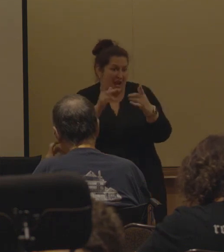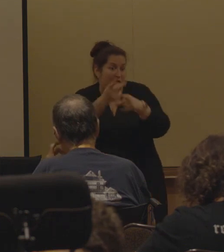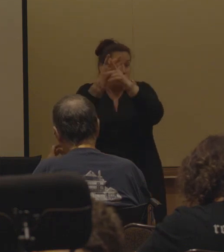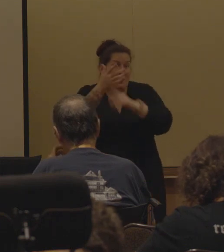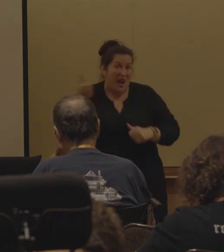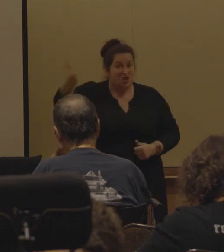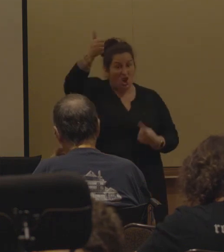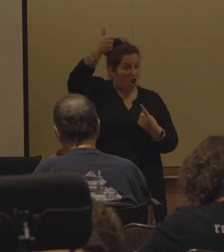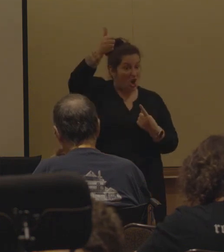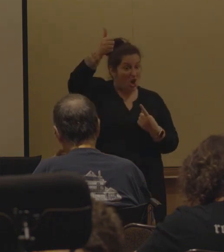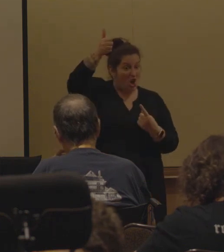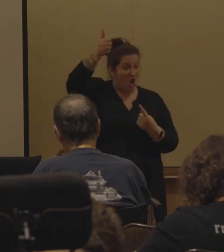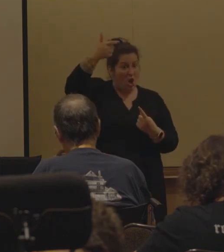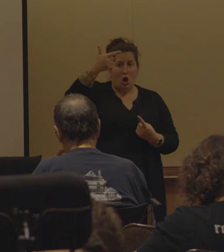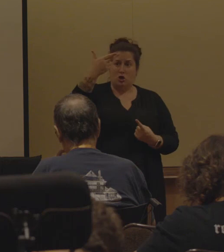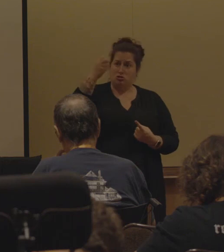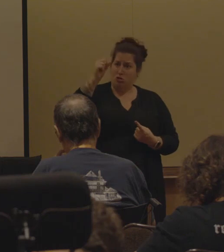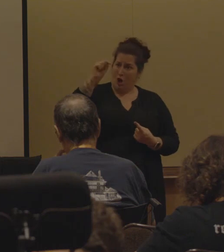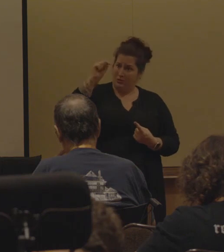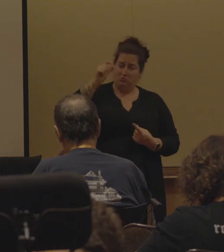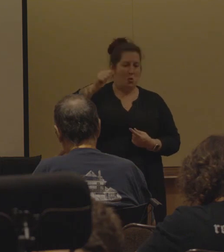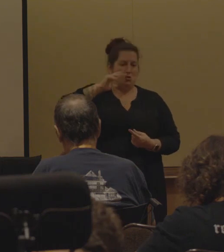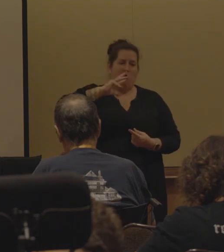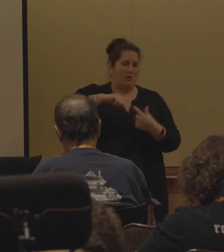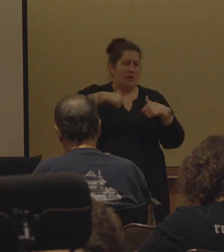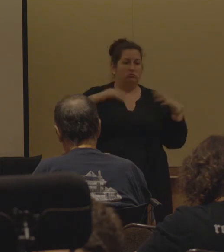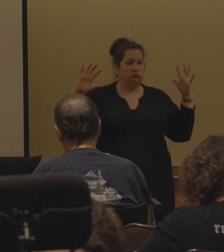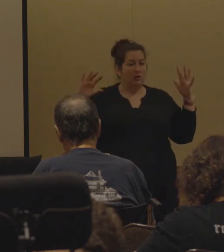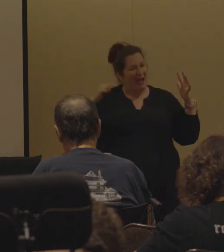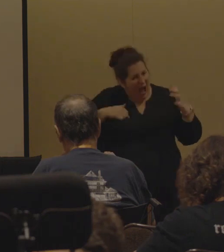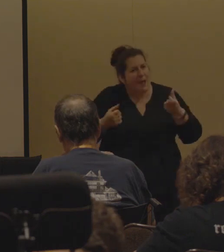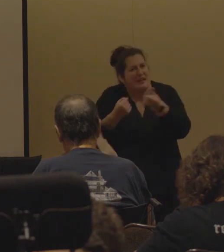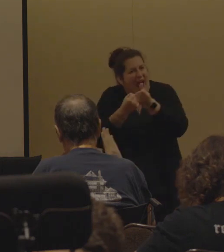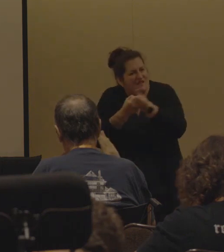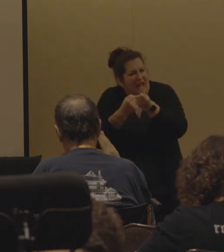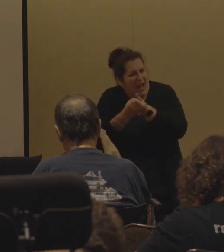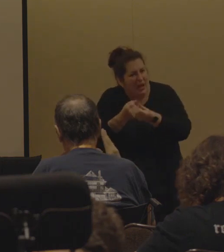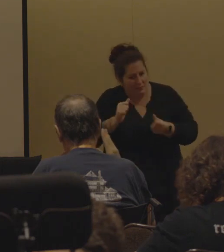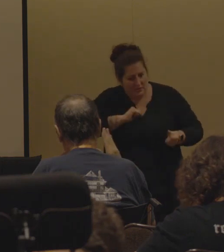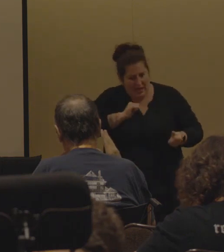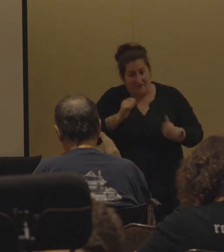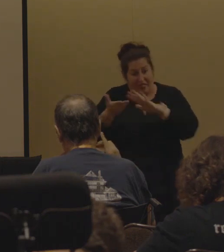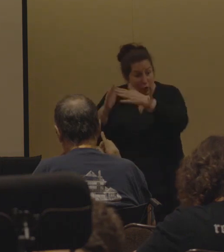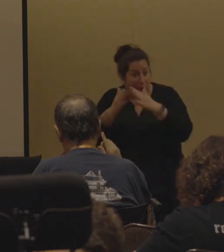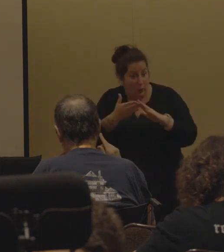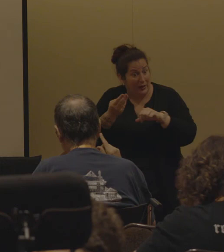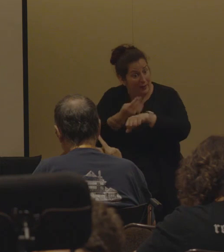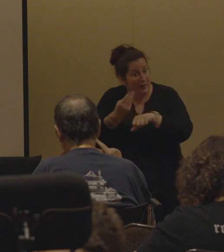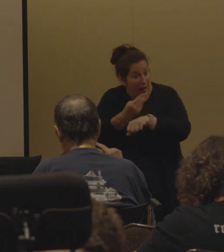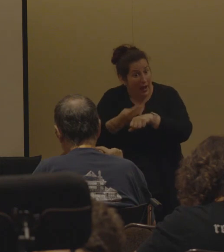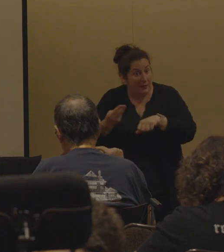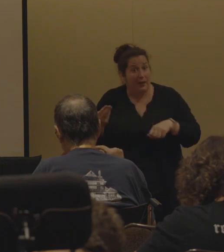that office, Okay. and it's a ghost. I couldn't talk to her. And I'm an advocate, and I've been an advocate